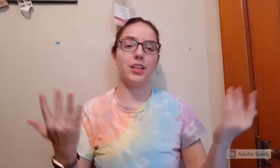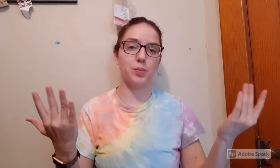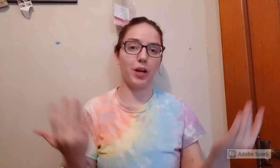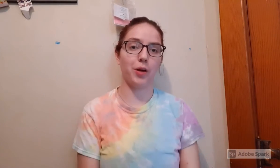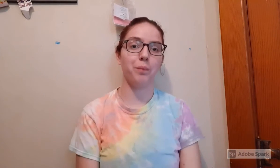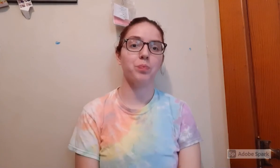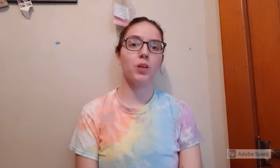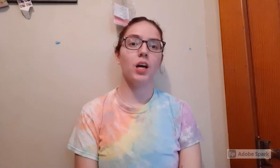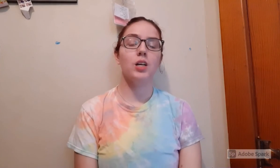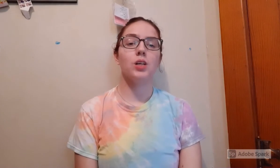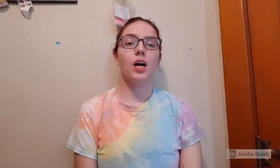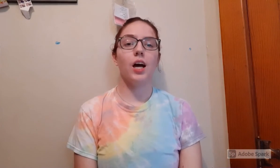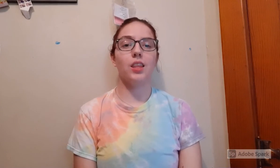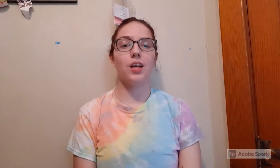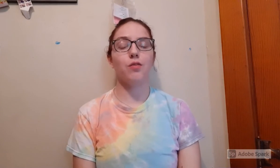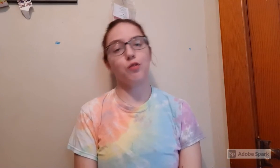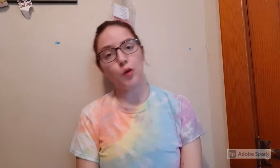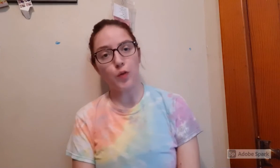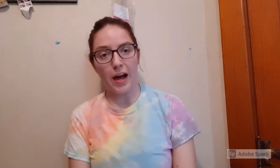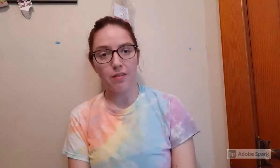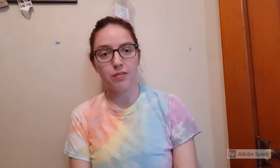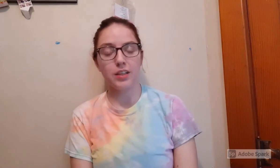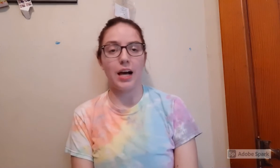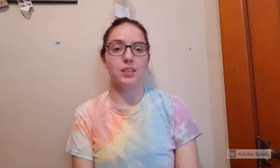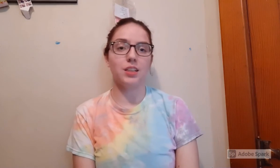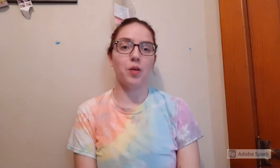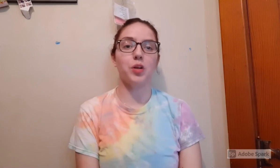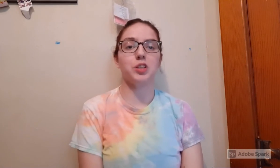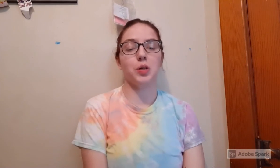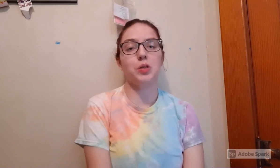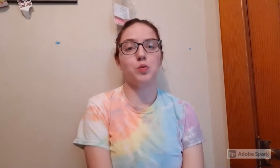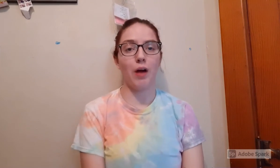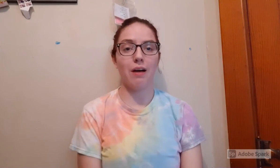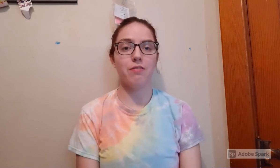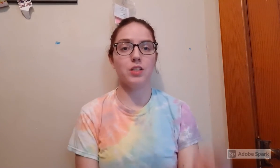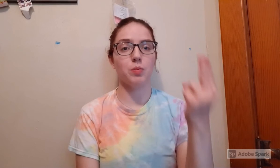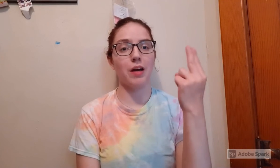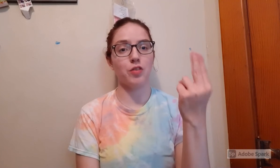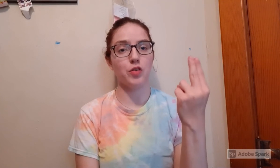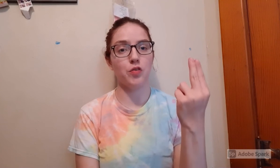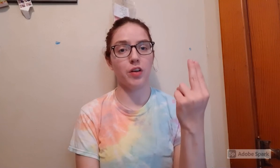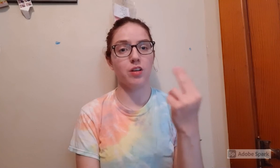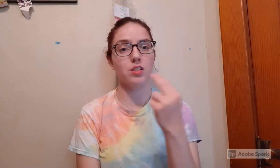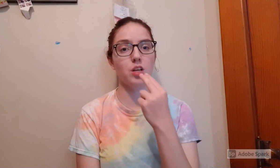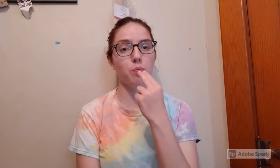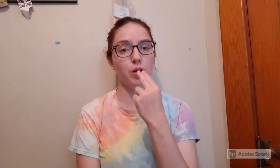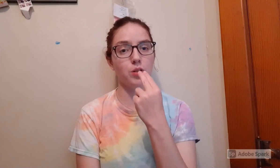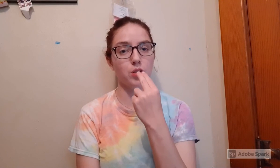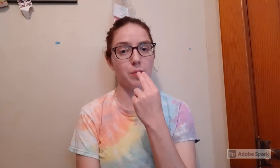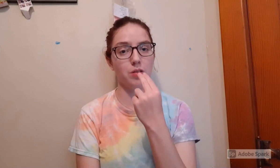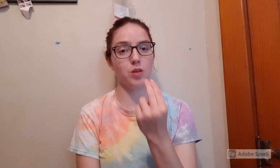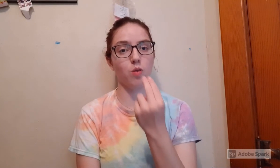player. And then for ref, the last thing I want to show you is ref, is you have your two fingers and you put it towards your mouth. So